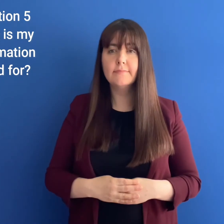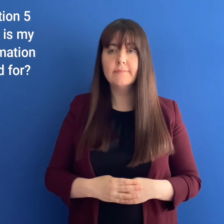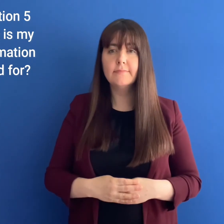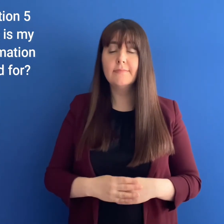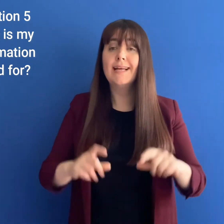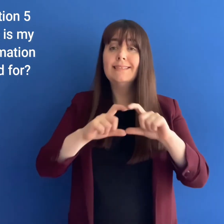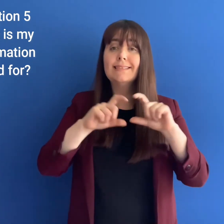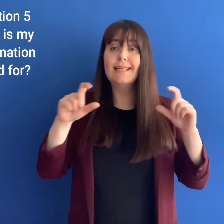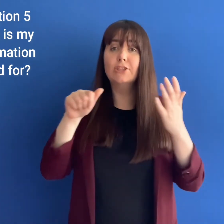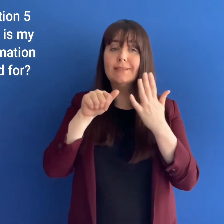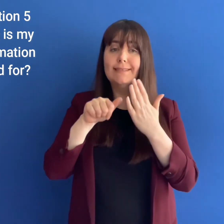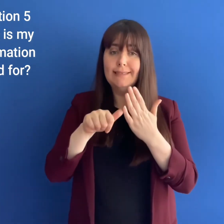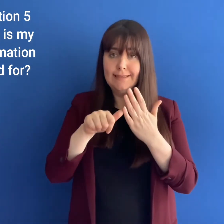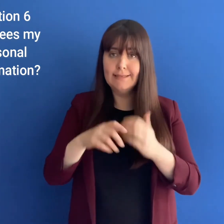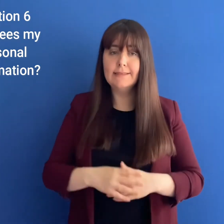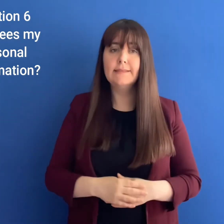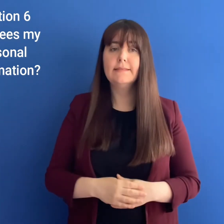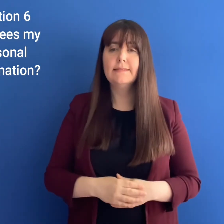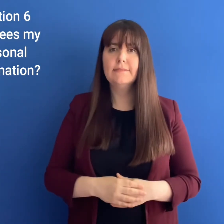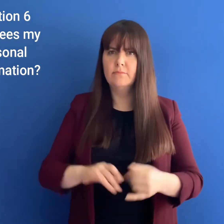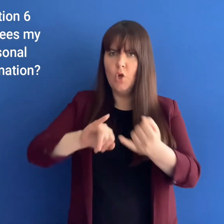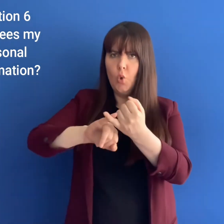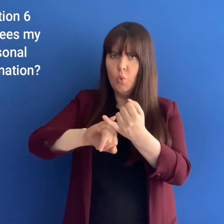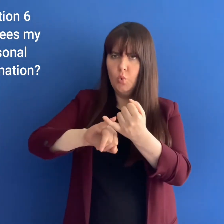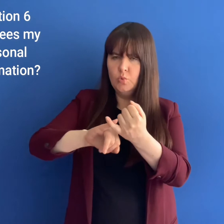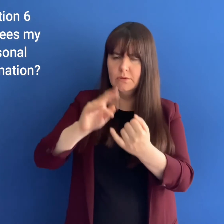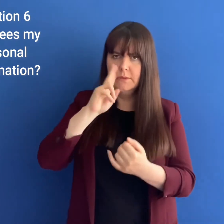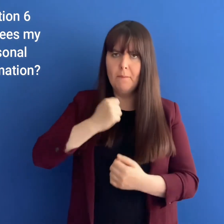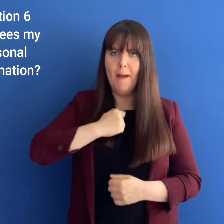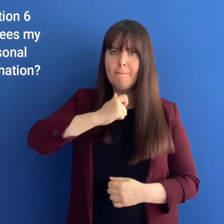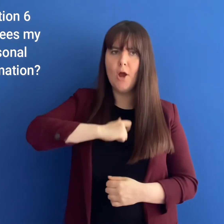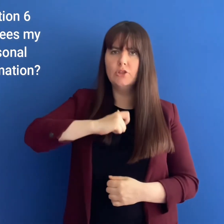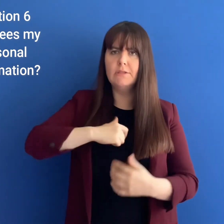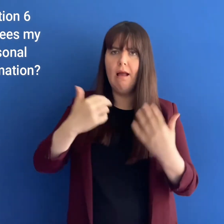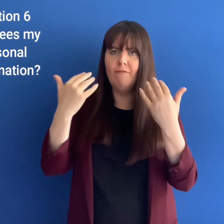any identifying information. Section 6. Who